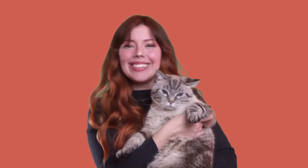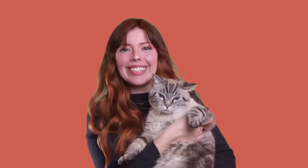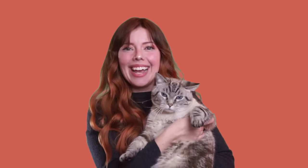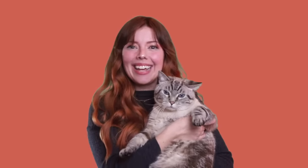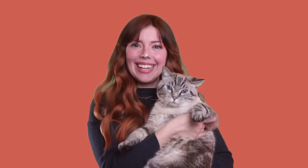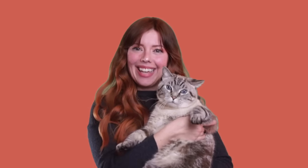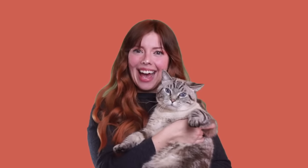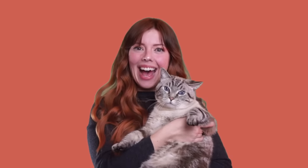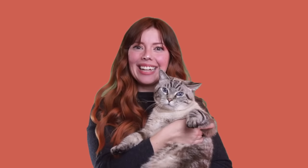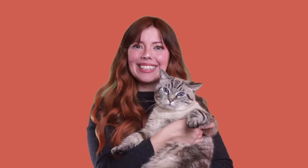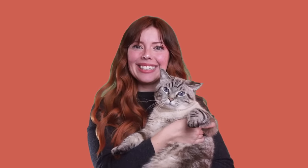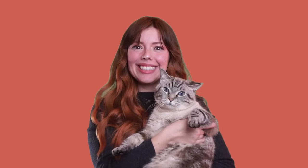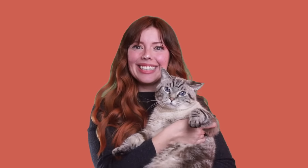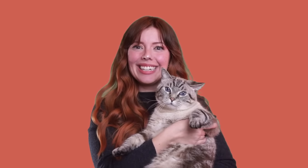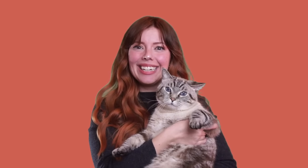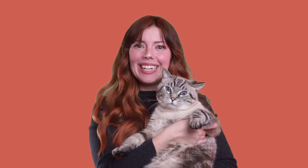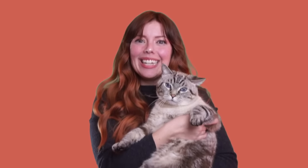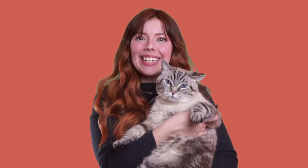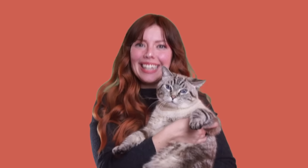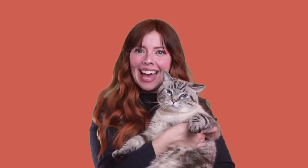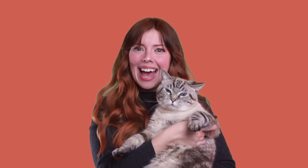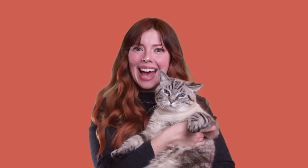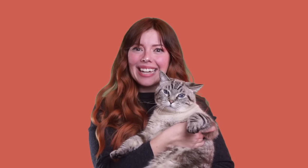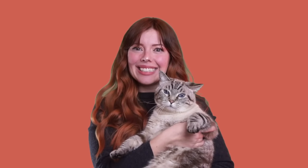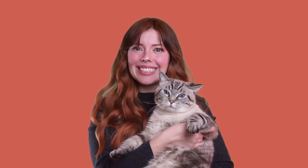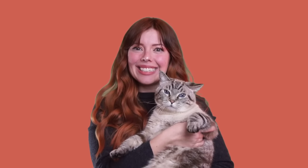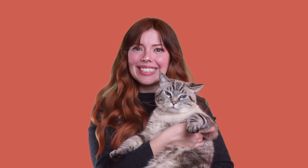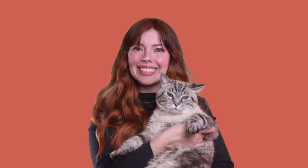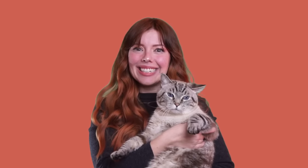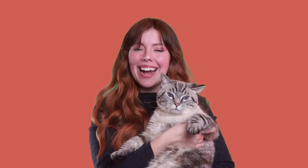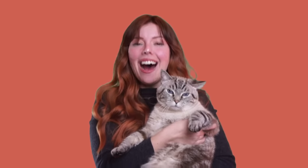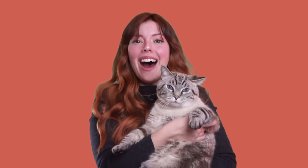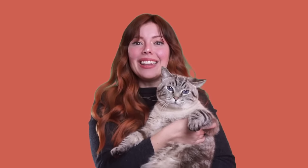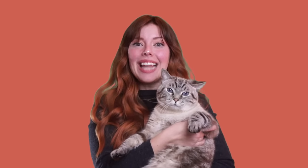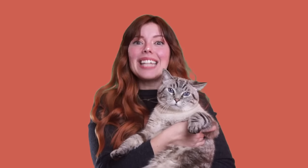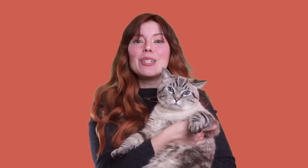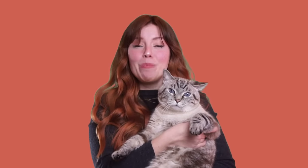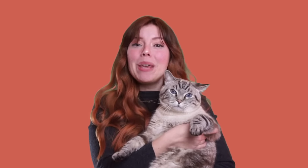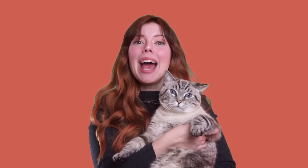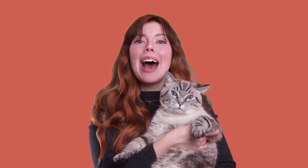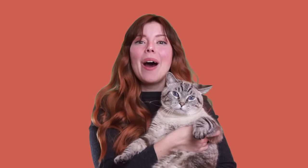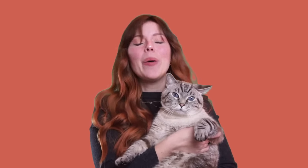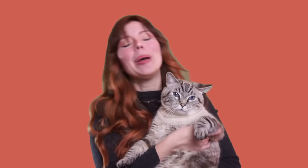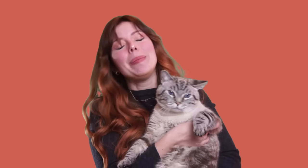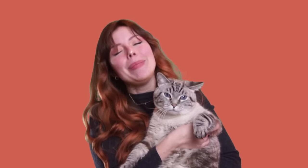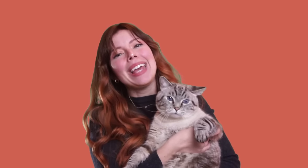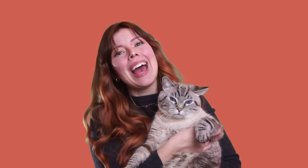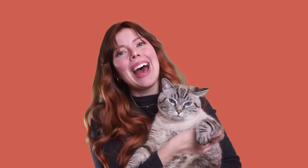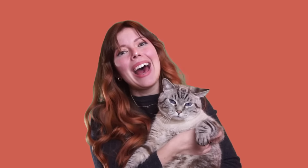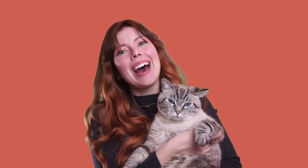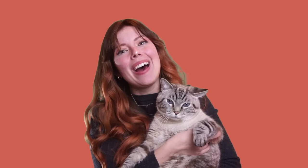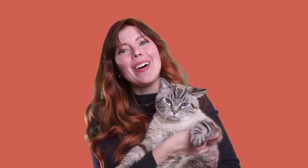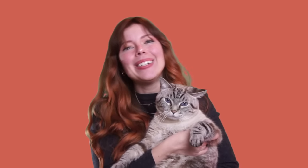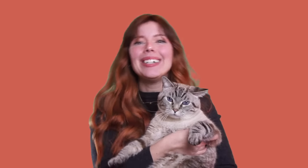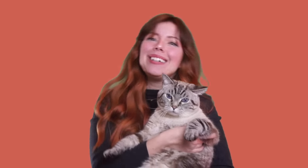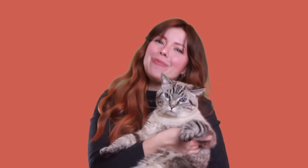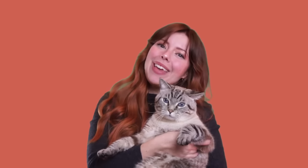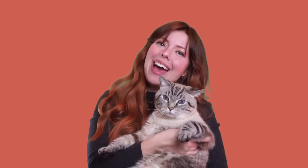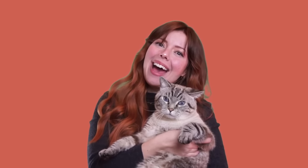say cat? Cat. Let's meow. Meow.